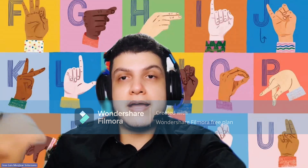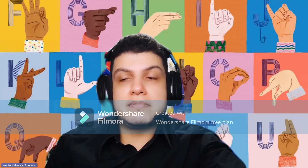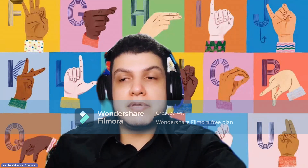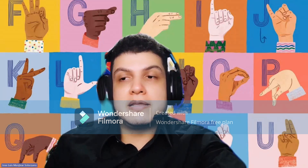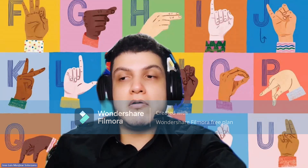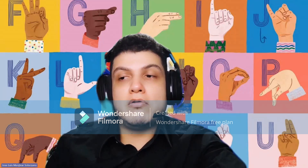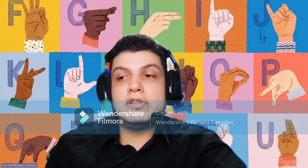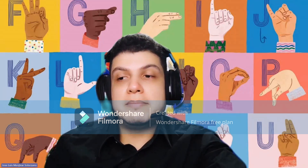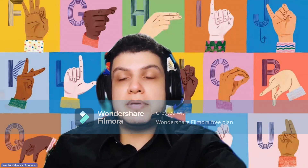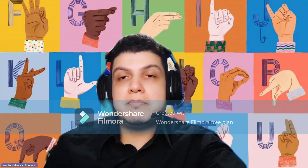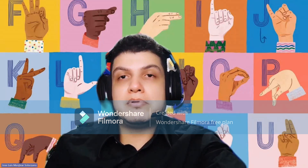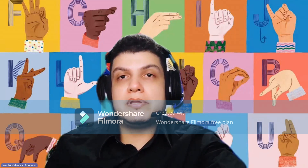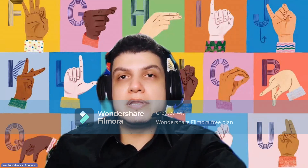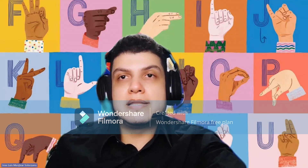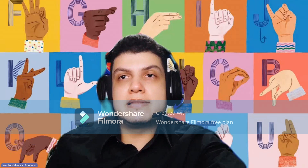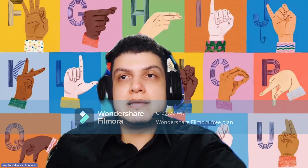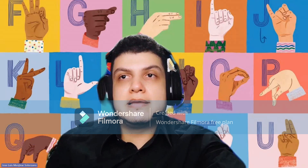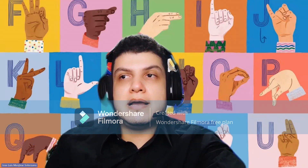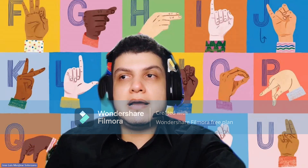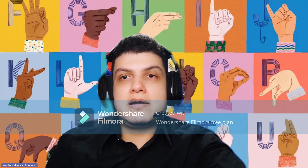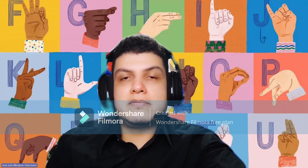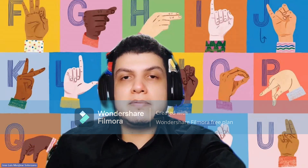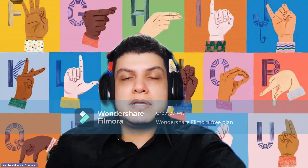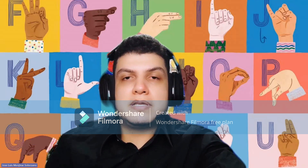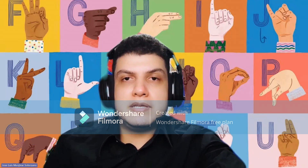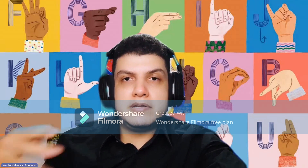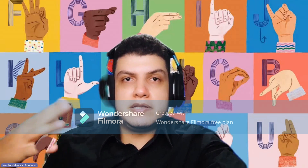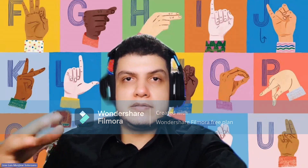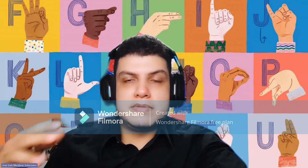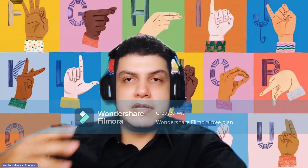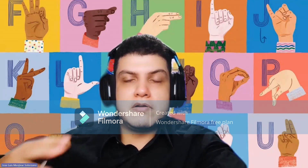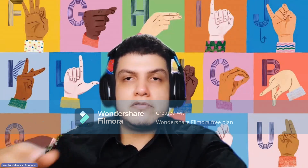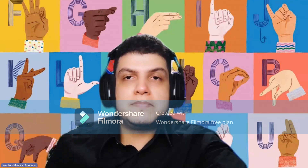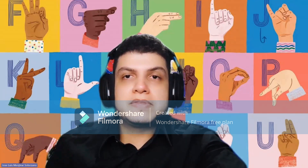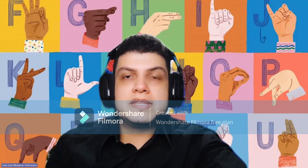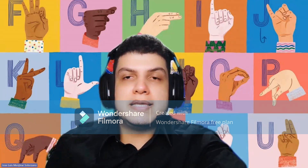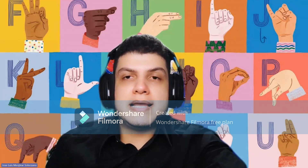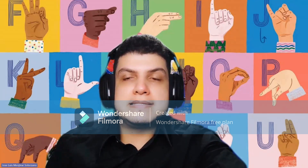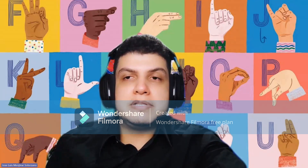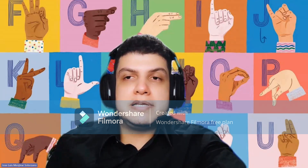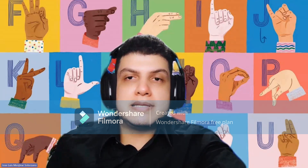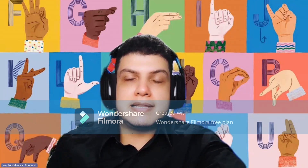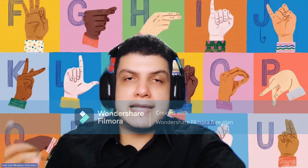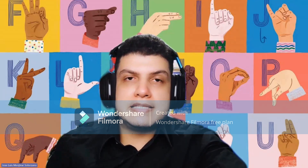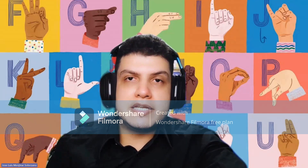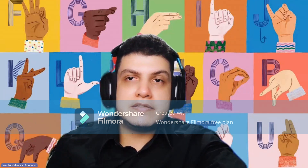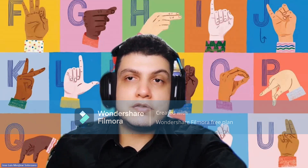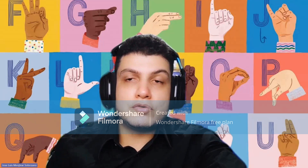that, and all the people that are here in the country, they assimilate that gesture